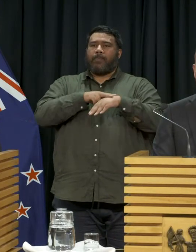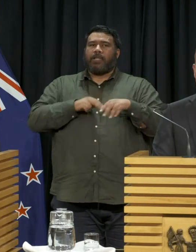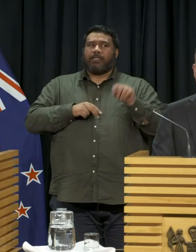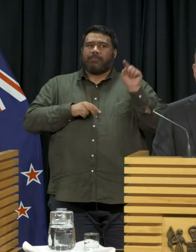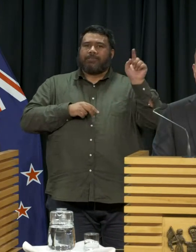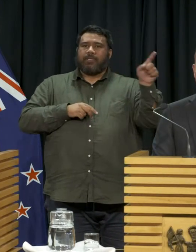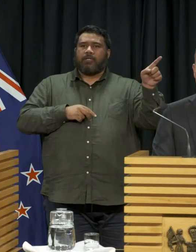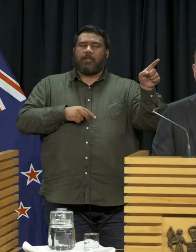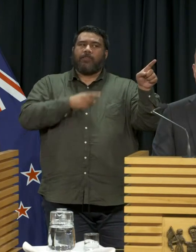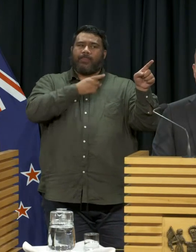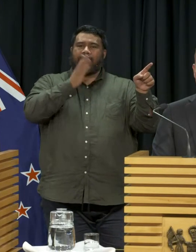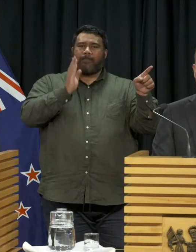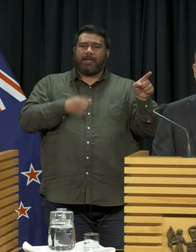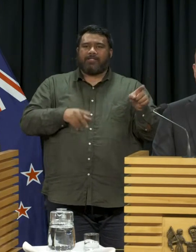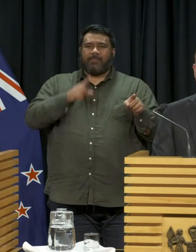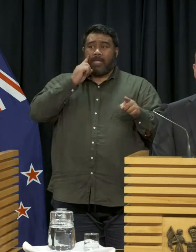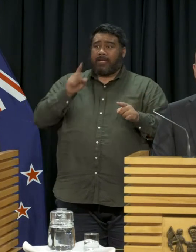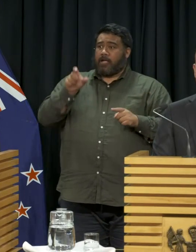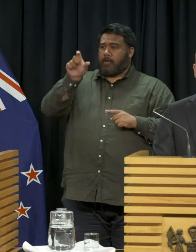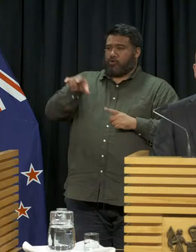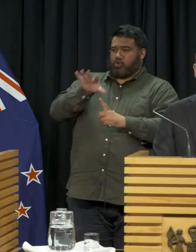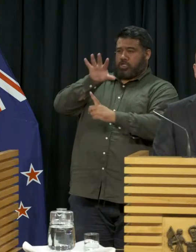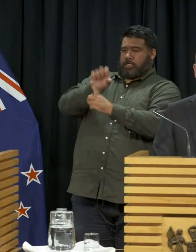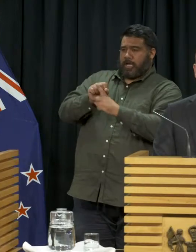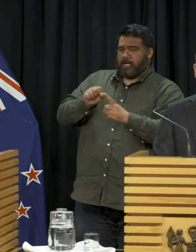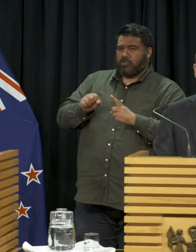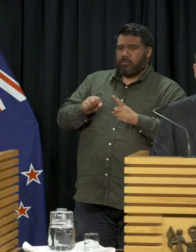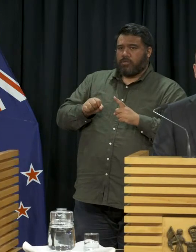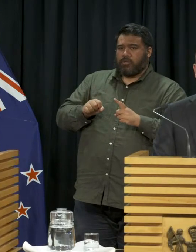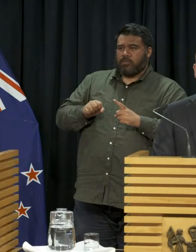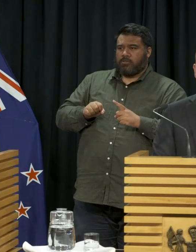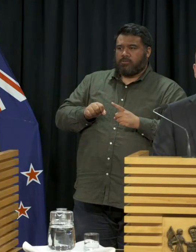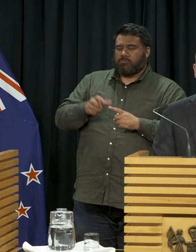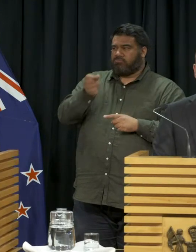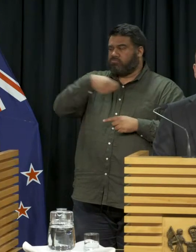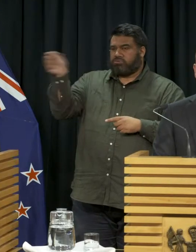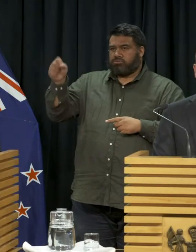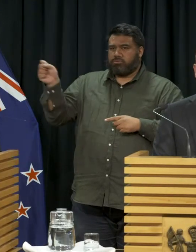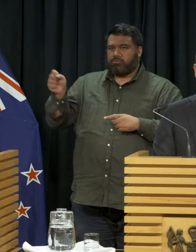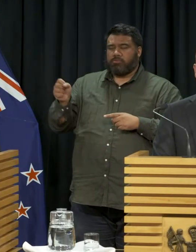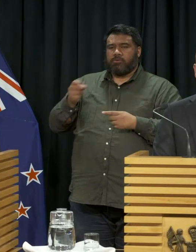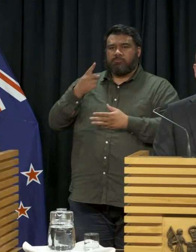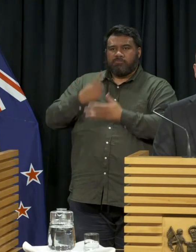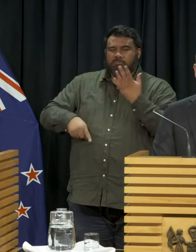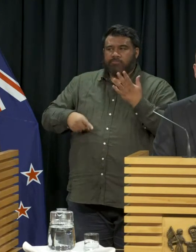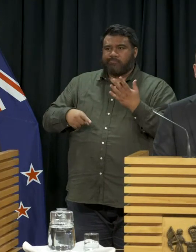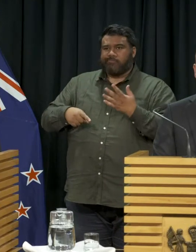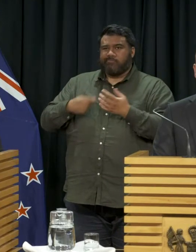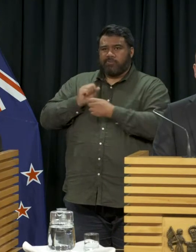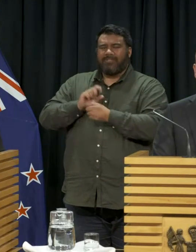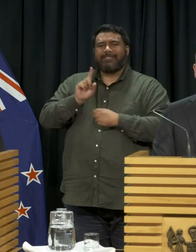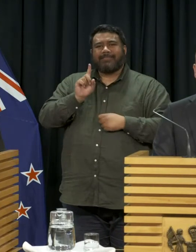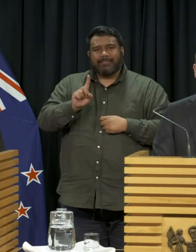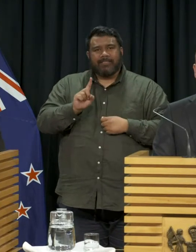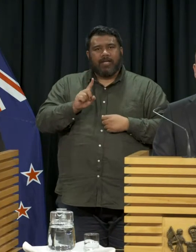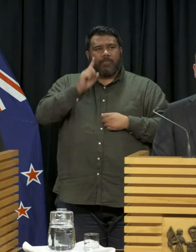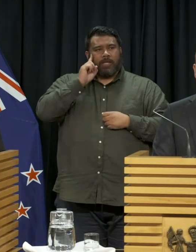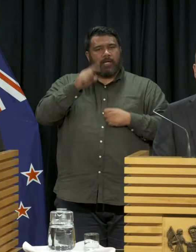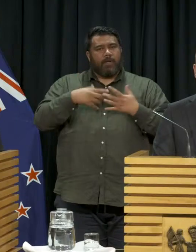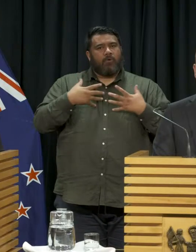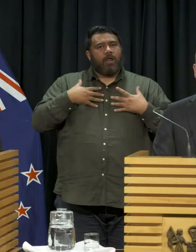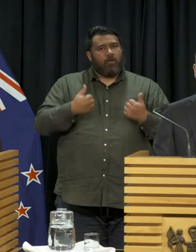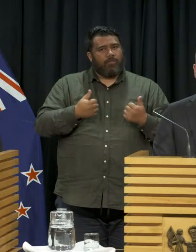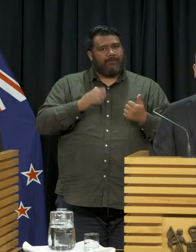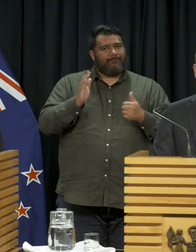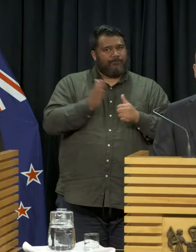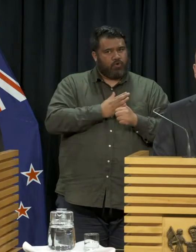they take a health-based approach for those individuals, regardless of the drug they're found in possession of, unless it is not in the public interest to